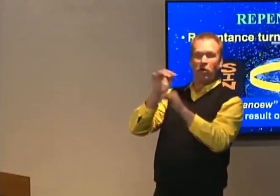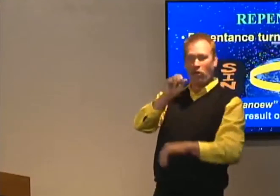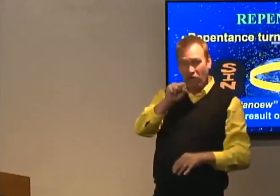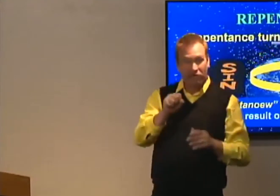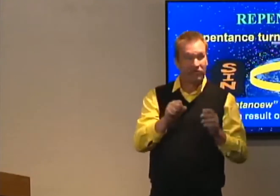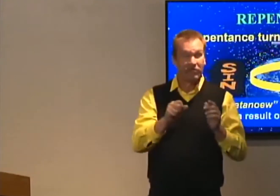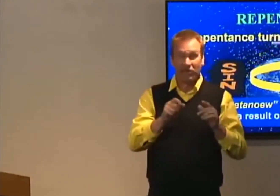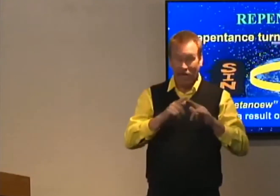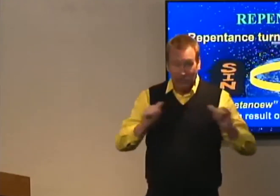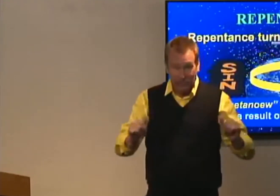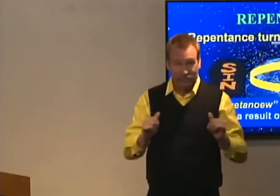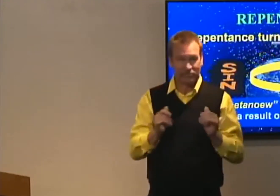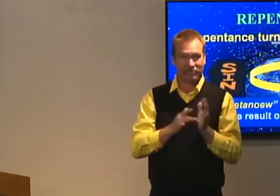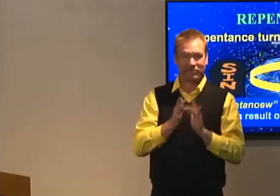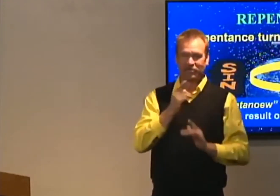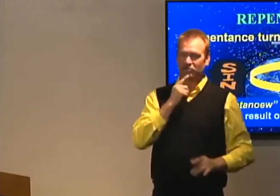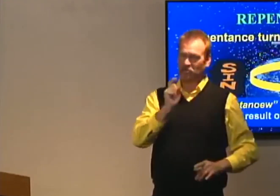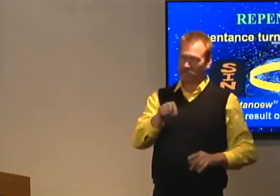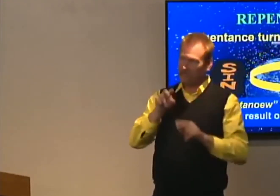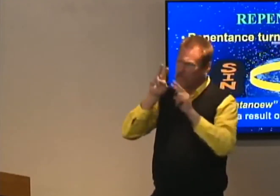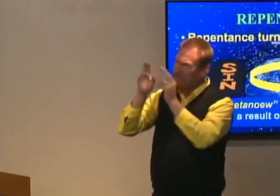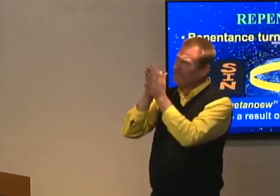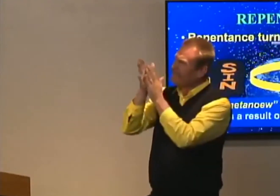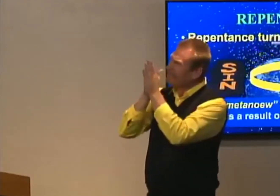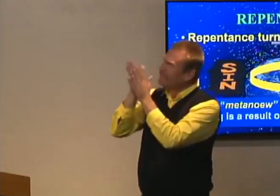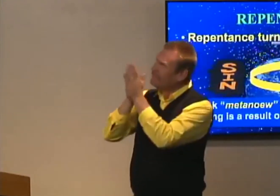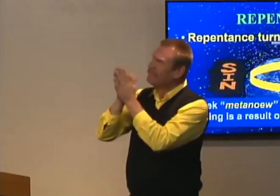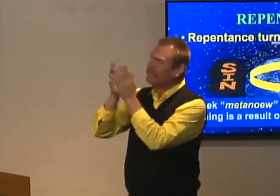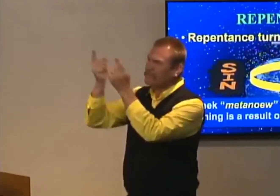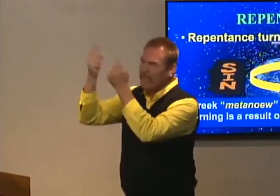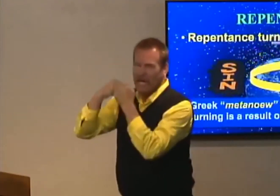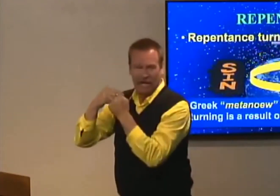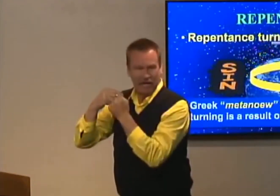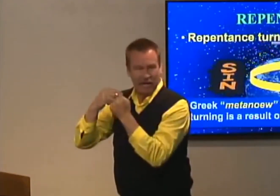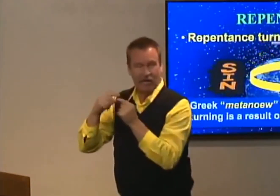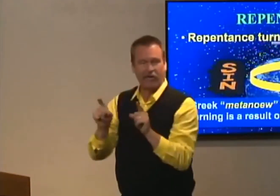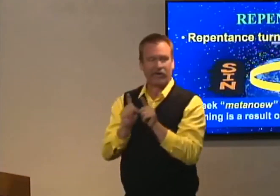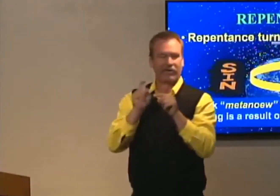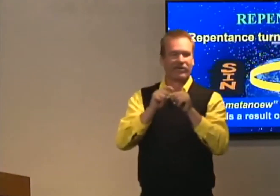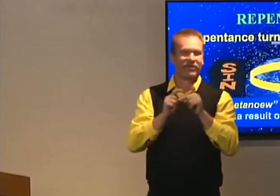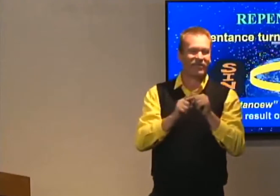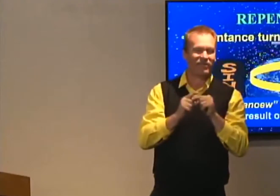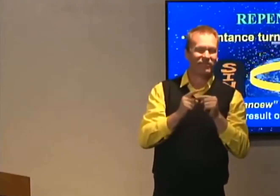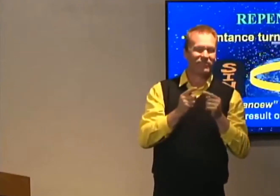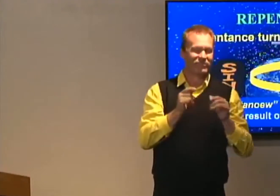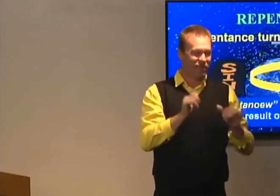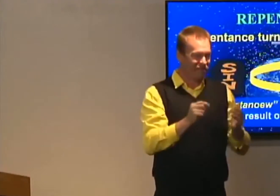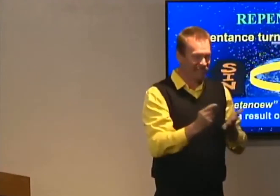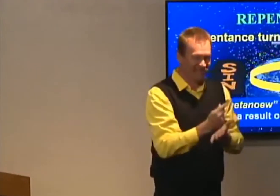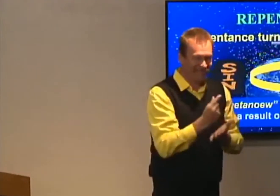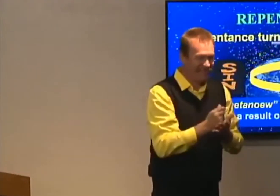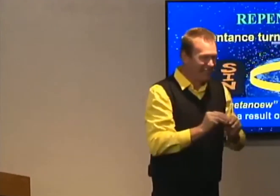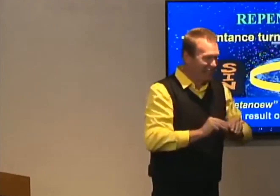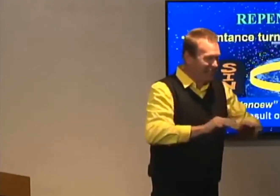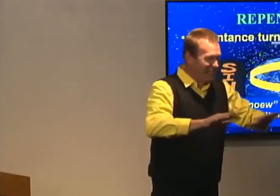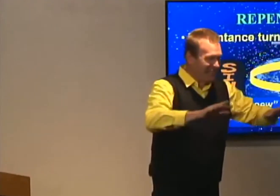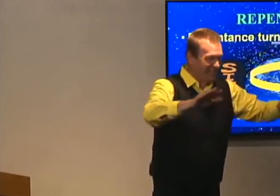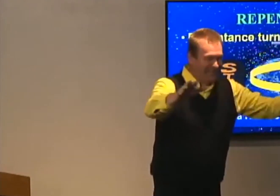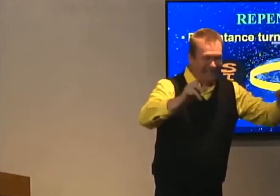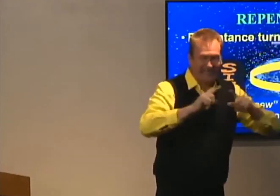just a little longer. Yes, at the same time, we do want him to come. We're looking forward and we're anticipating and excited about his coming. But also at the same time, we want to